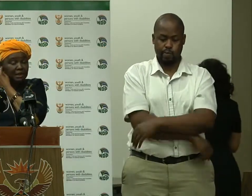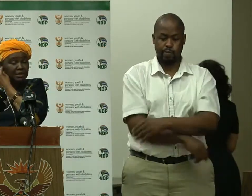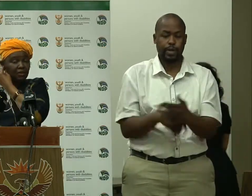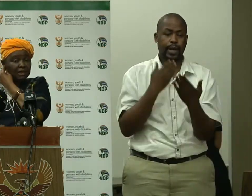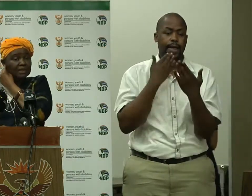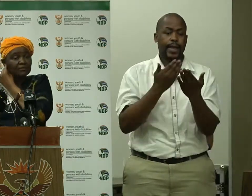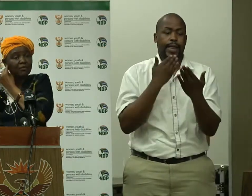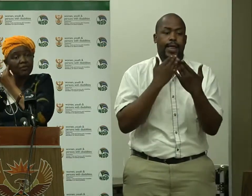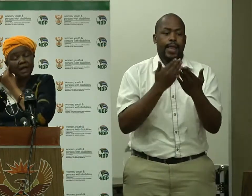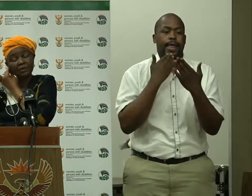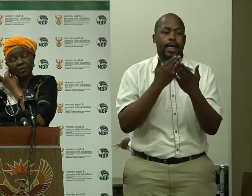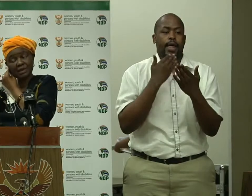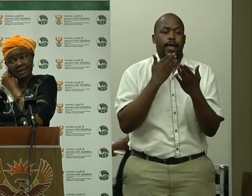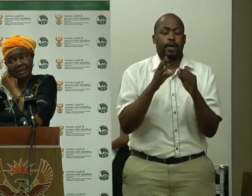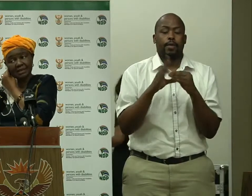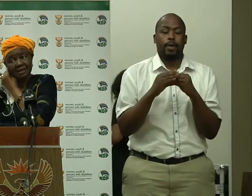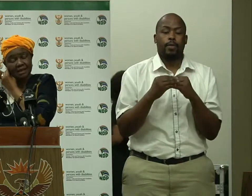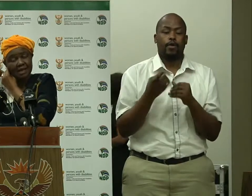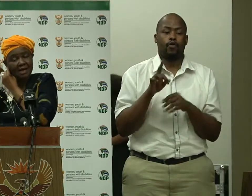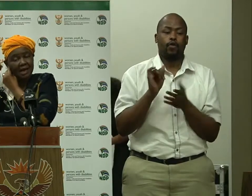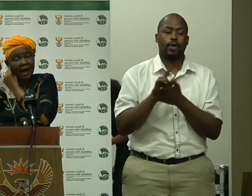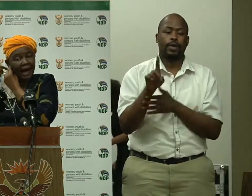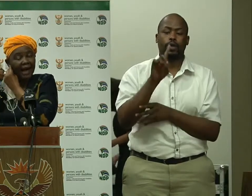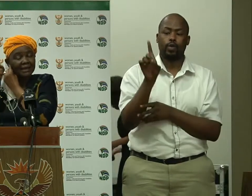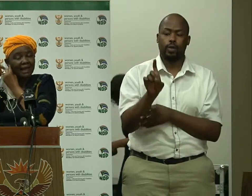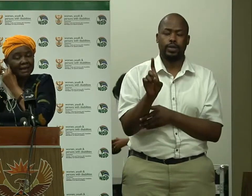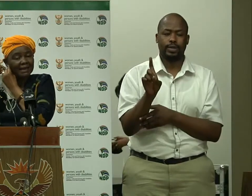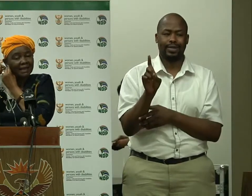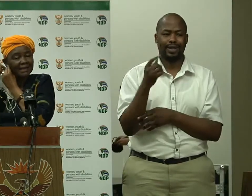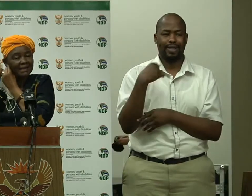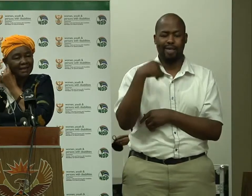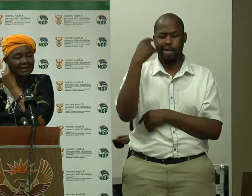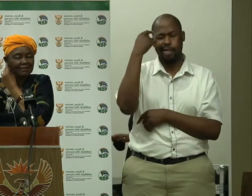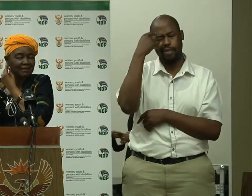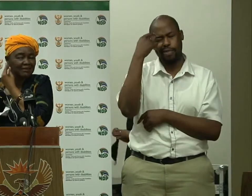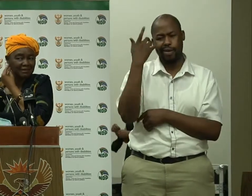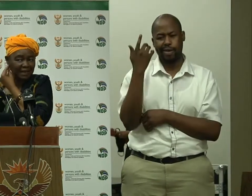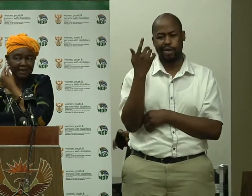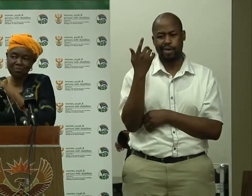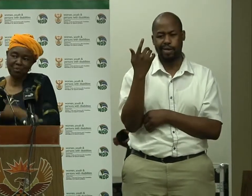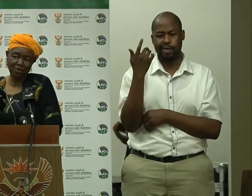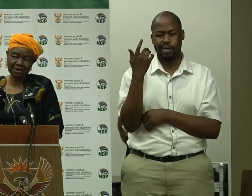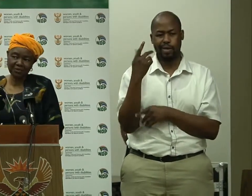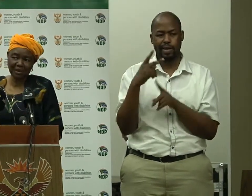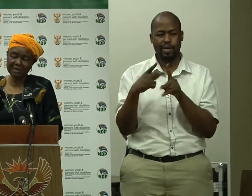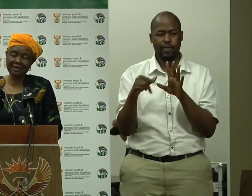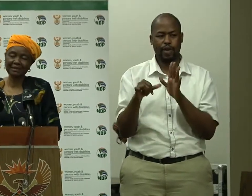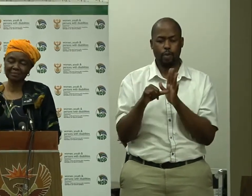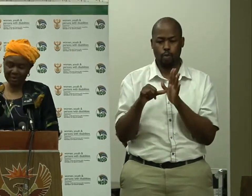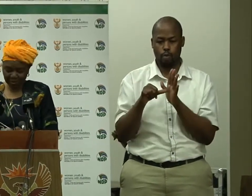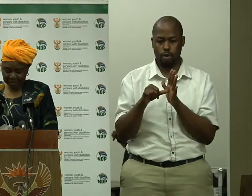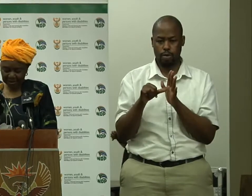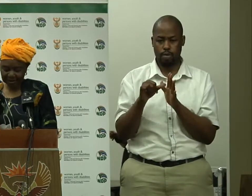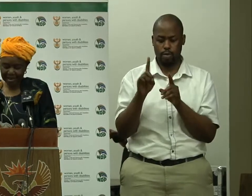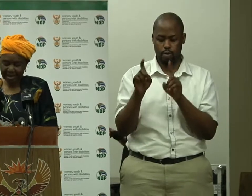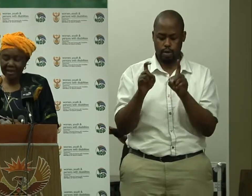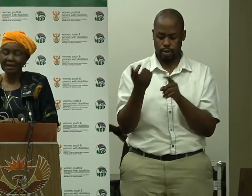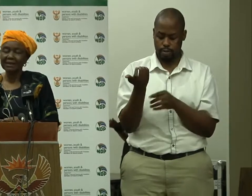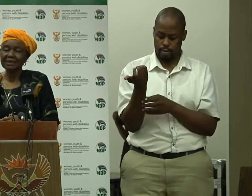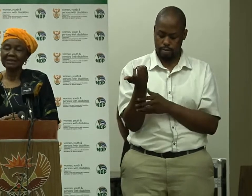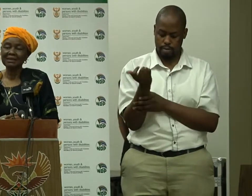Thank you very much, colleagues, for that question. I think it's a very, very important question